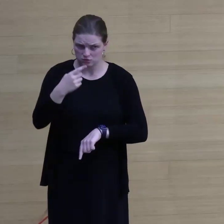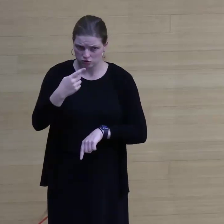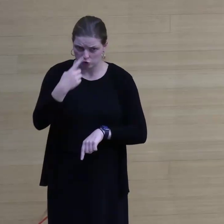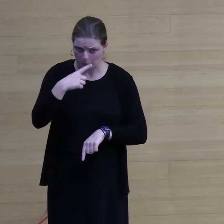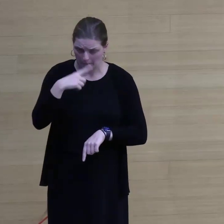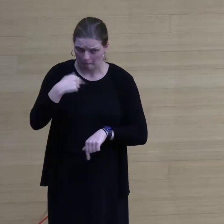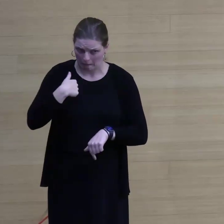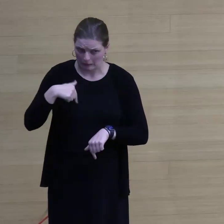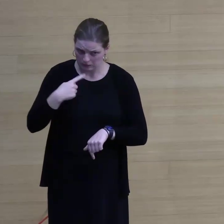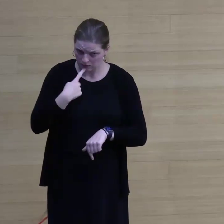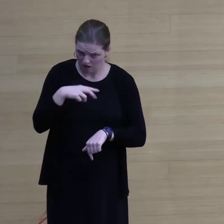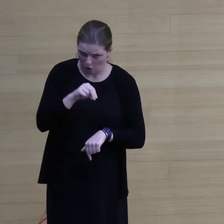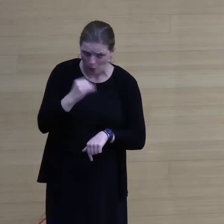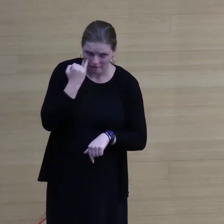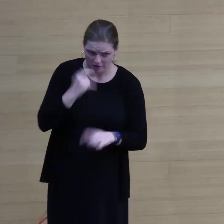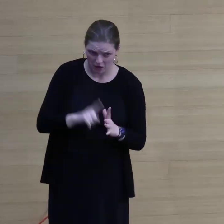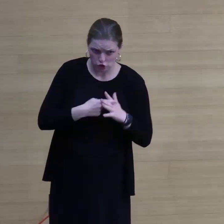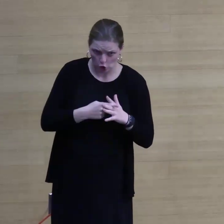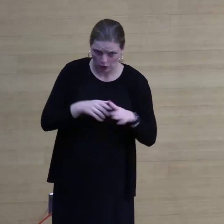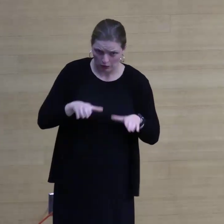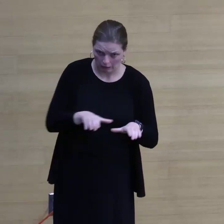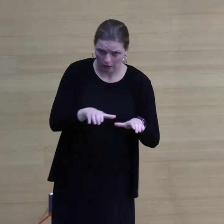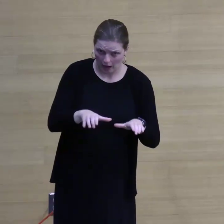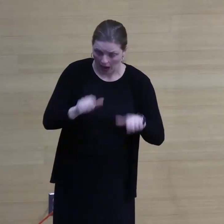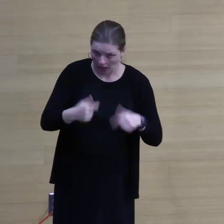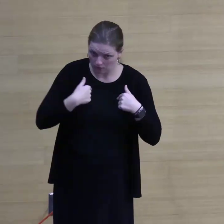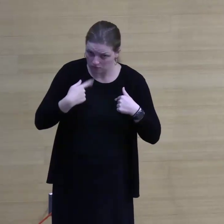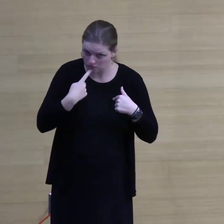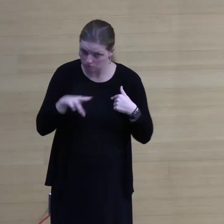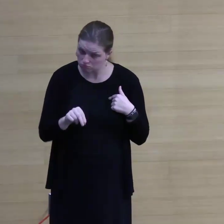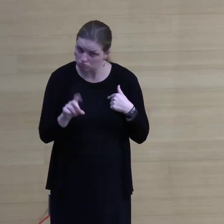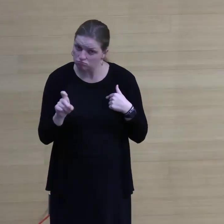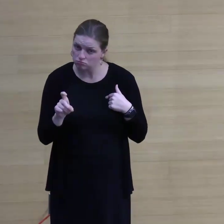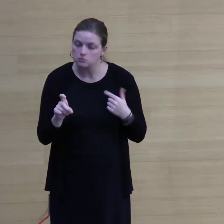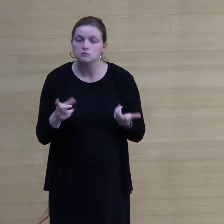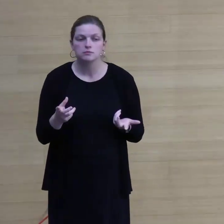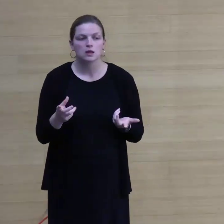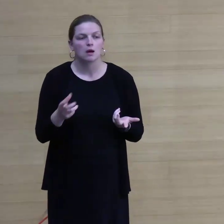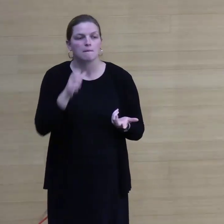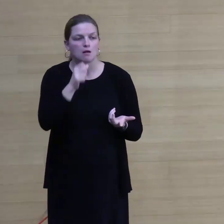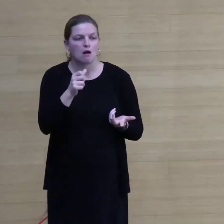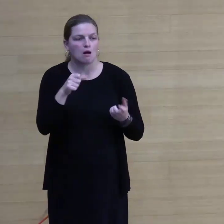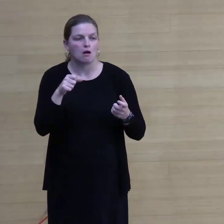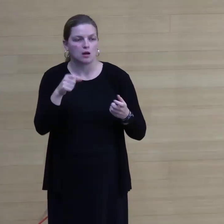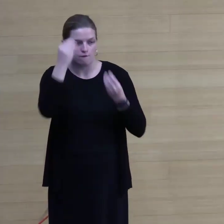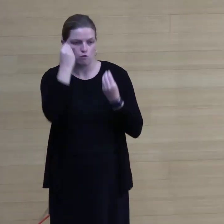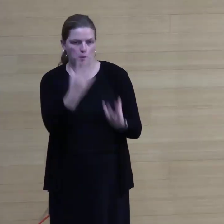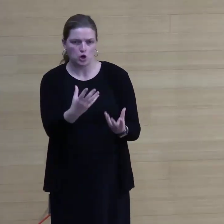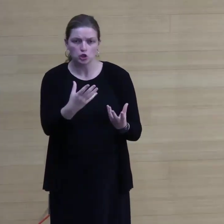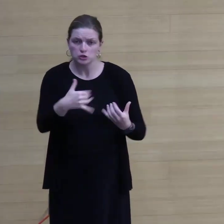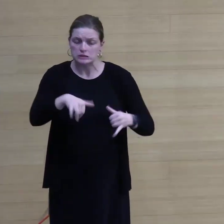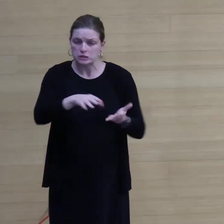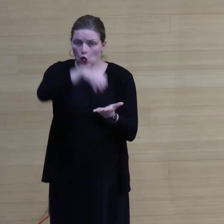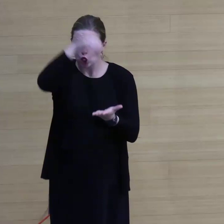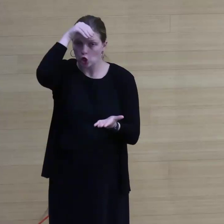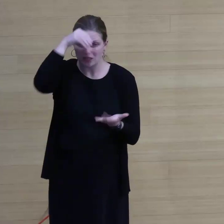no even if I'm the one that initiated it?" And so by not giving her the information, she's still